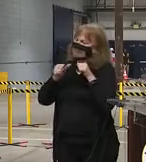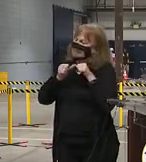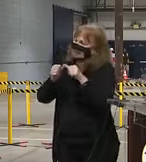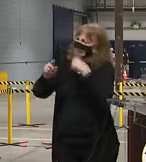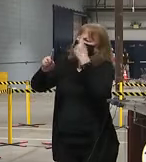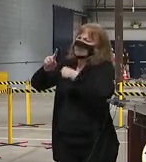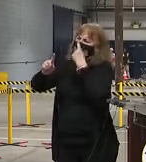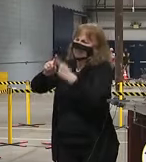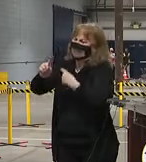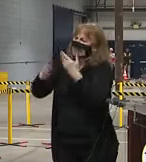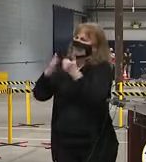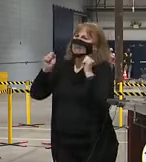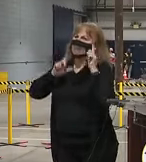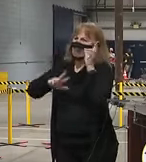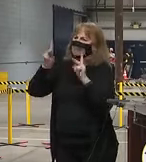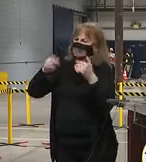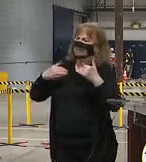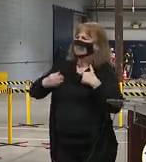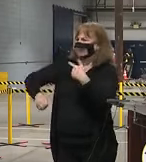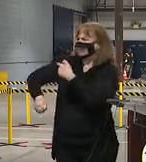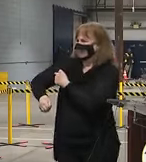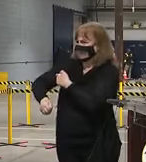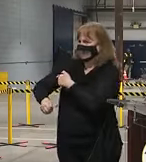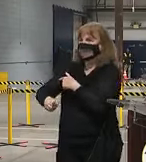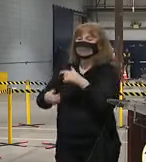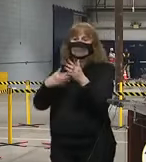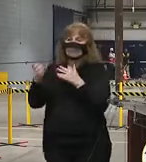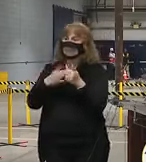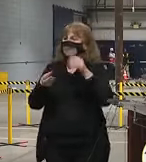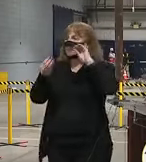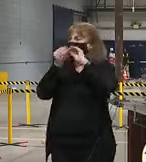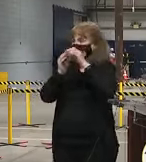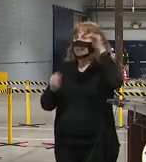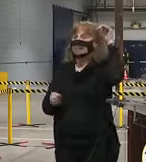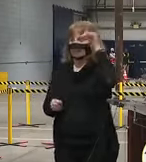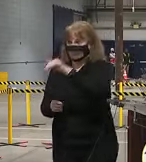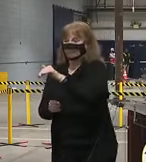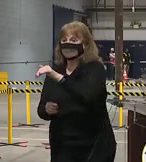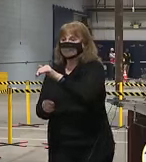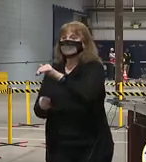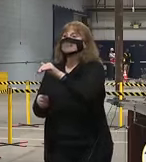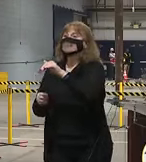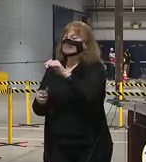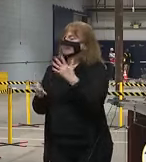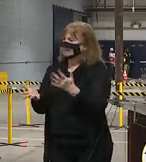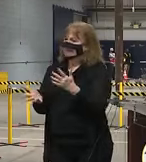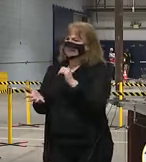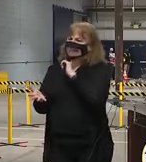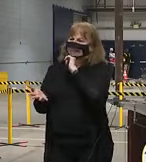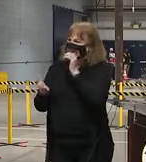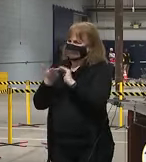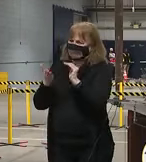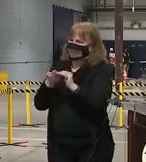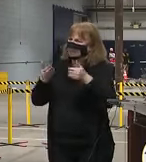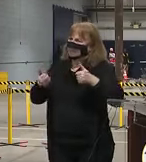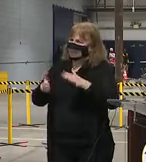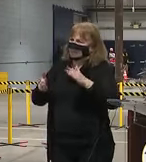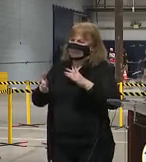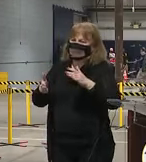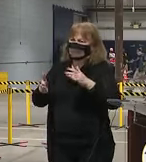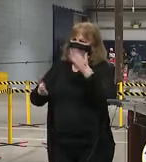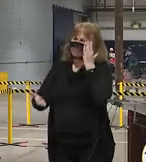everyone can receive one. Declining cases and the arrival of the vaccine should not be an excuse for letting our guard